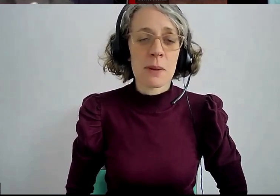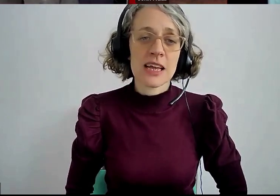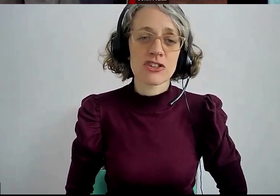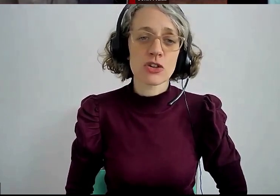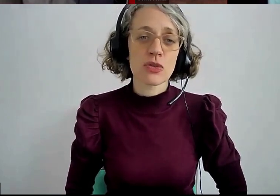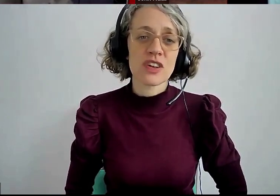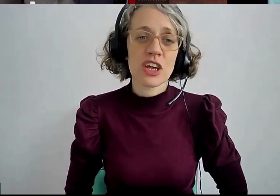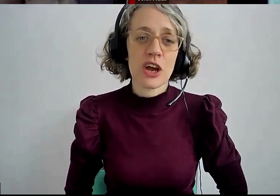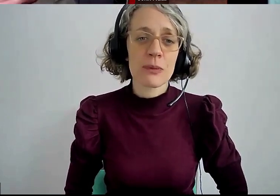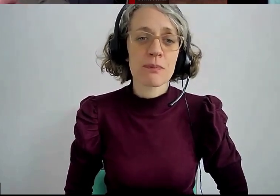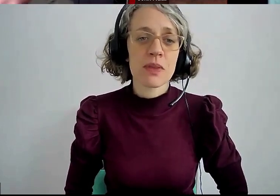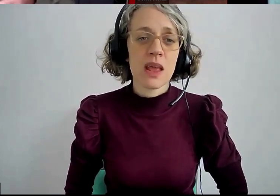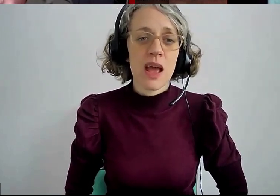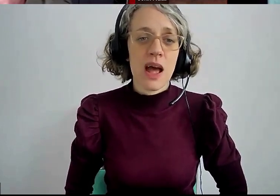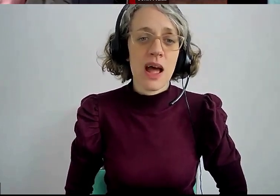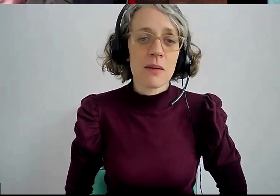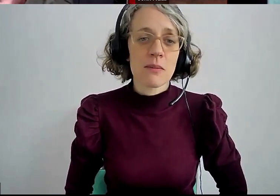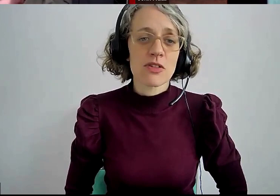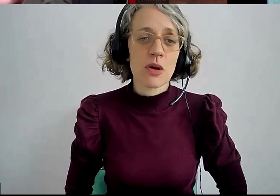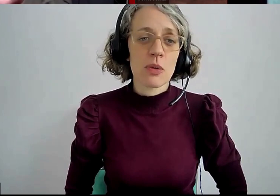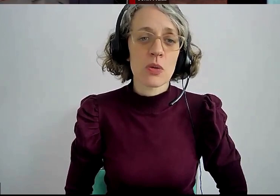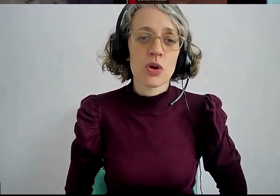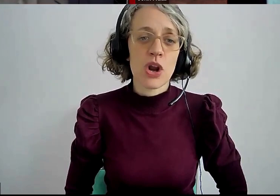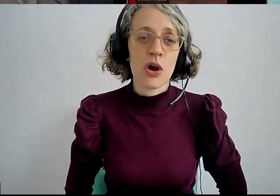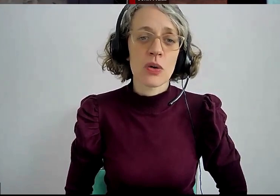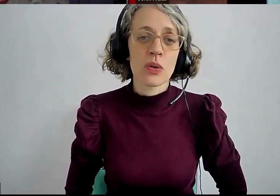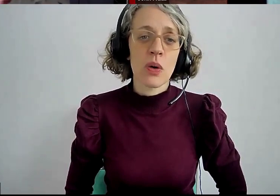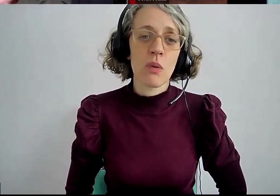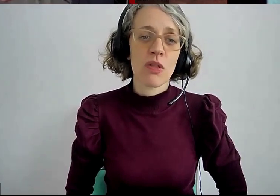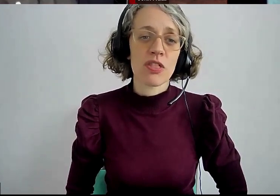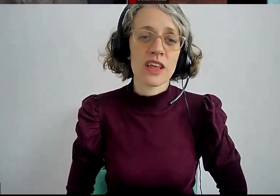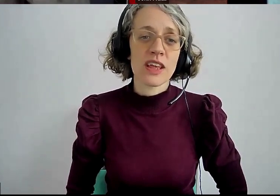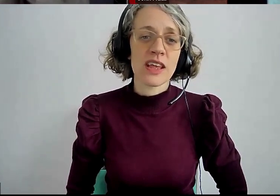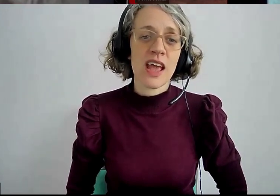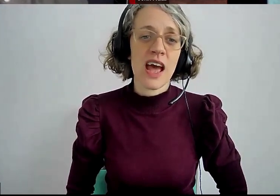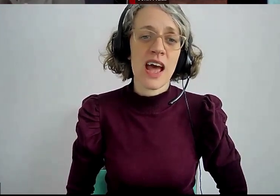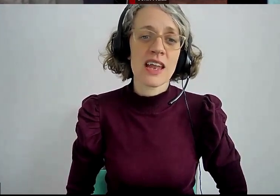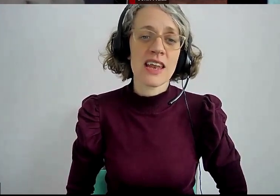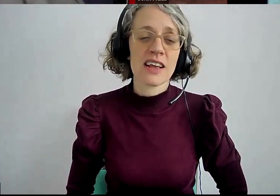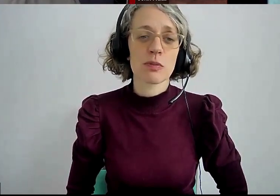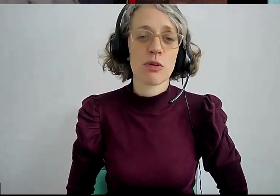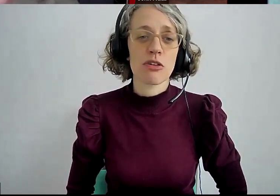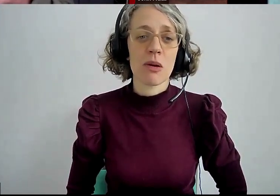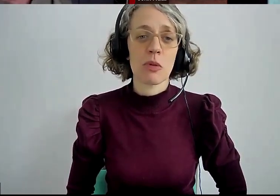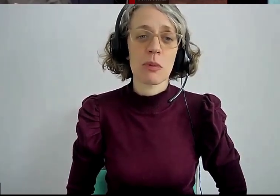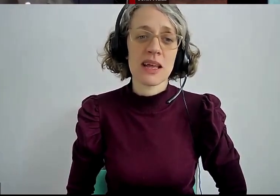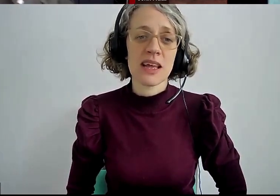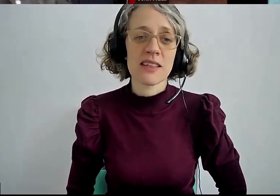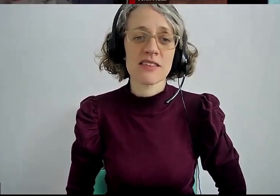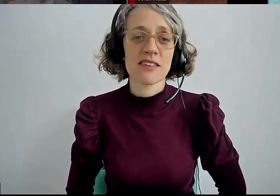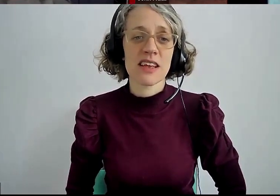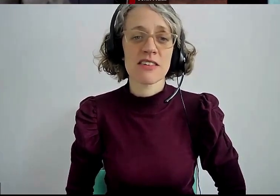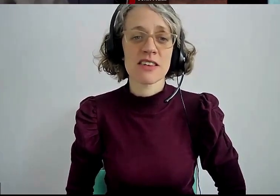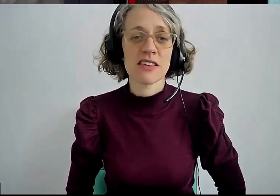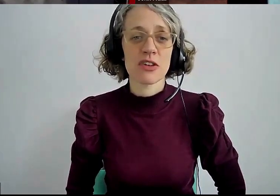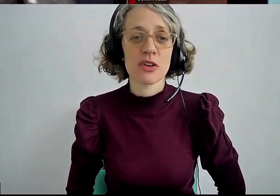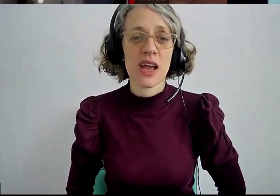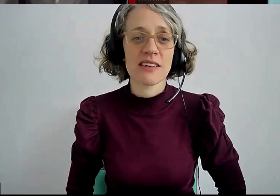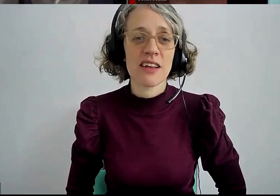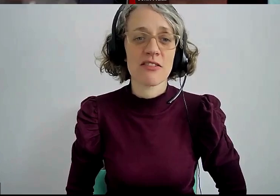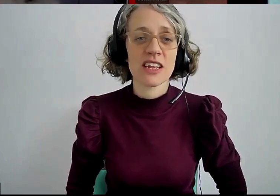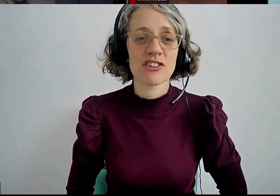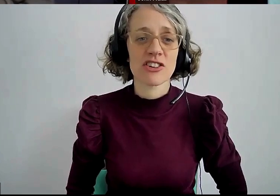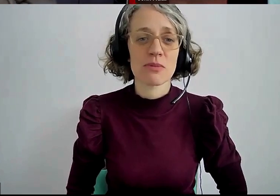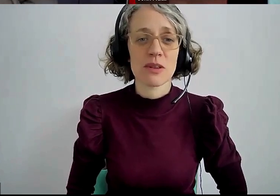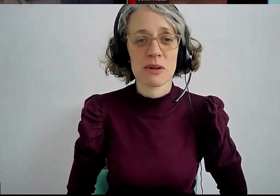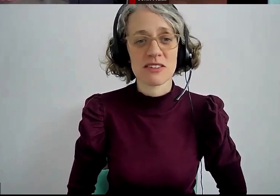will play a short video so we all know what the next programme will be in this series of